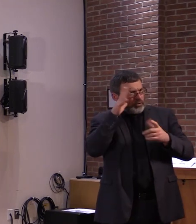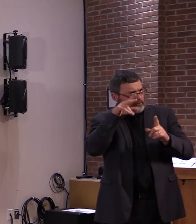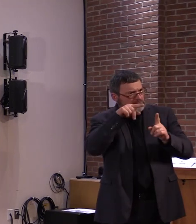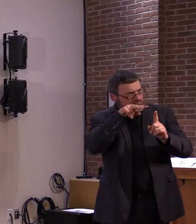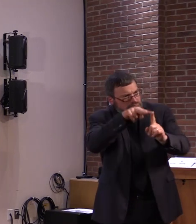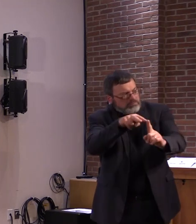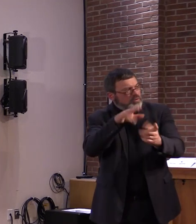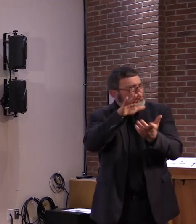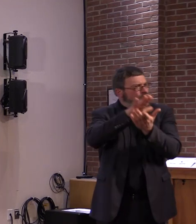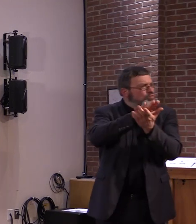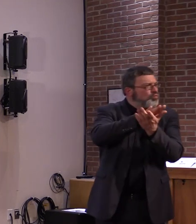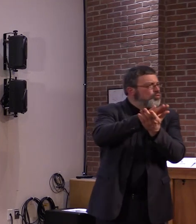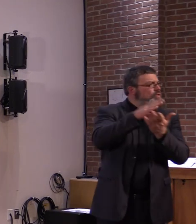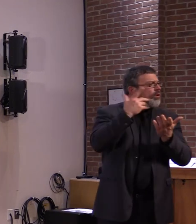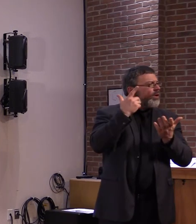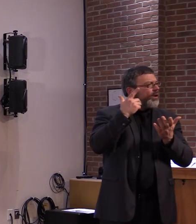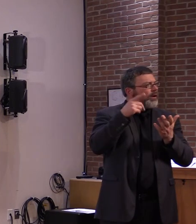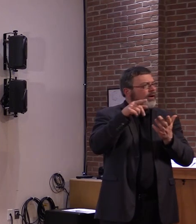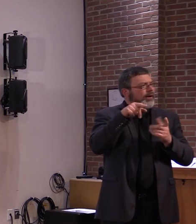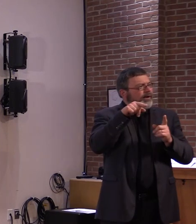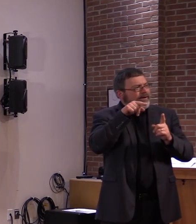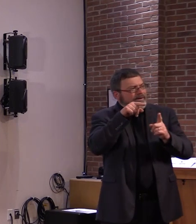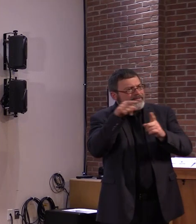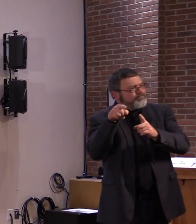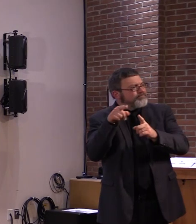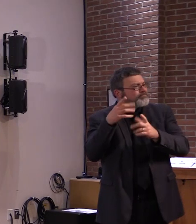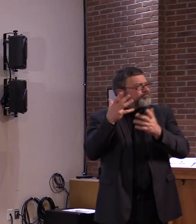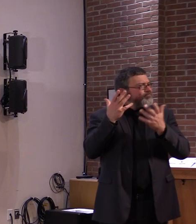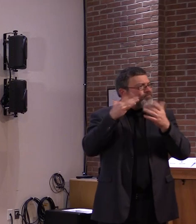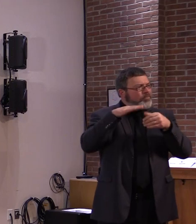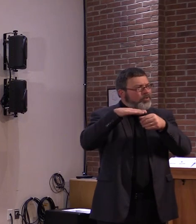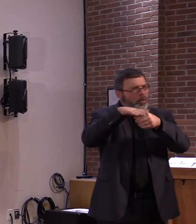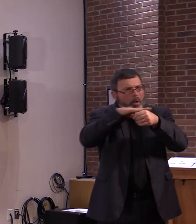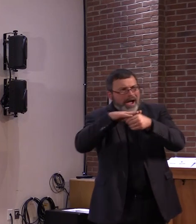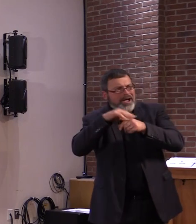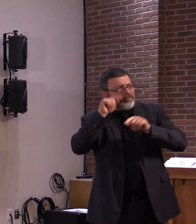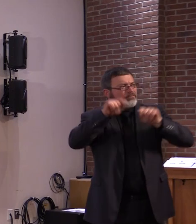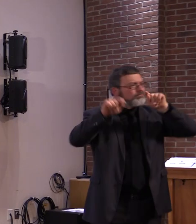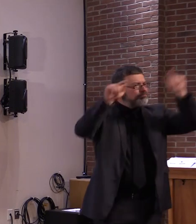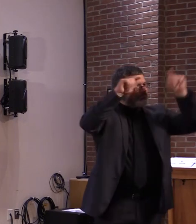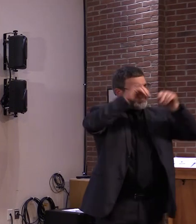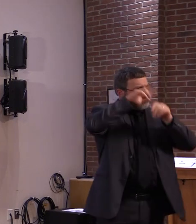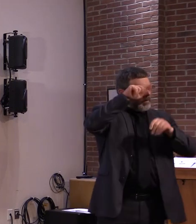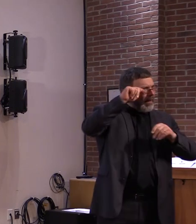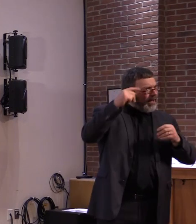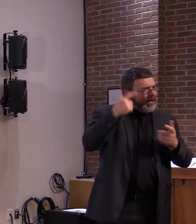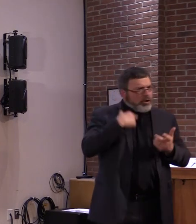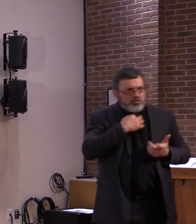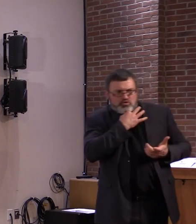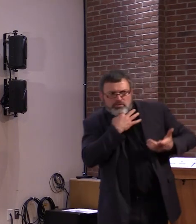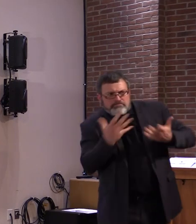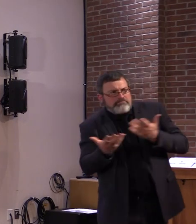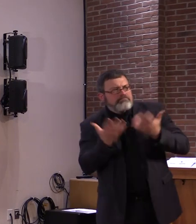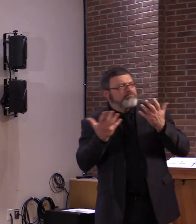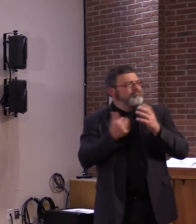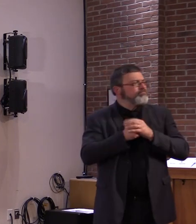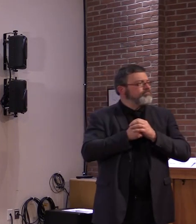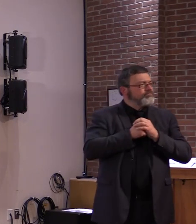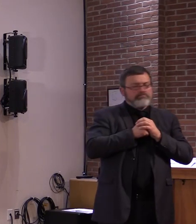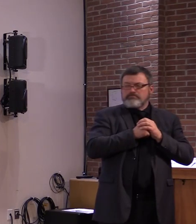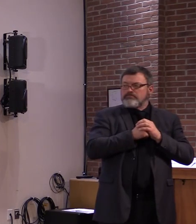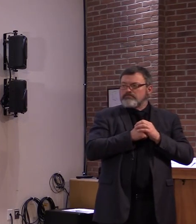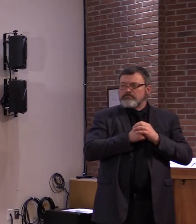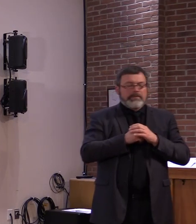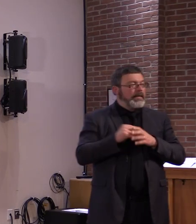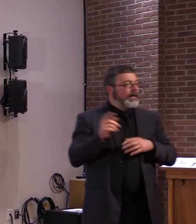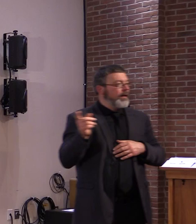or kind of a more general, like, regional population? I think what you said is